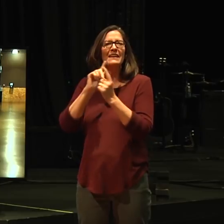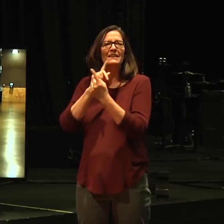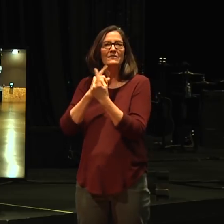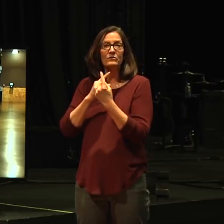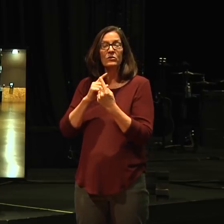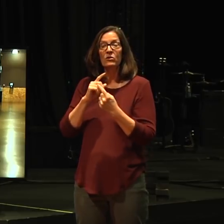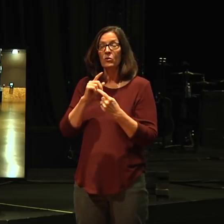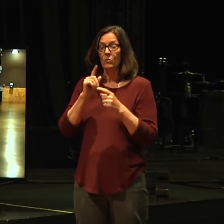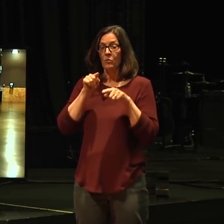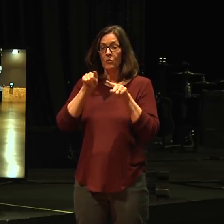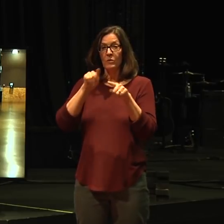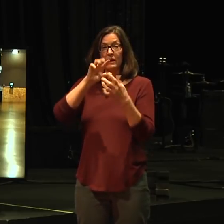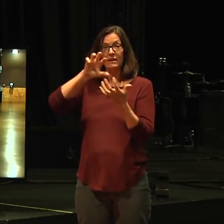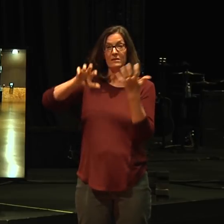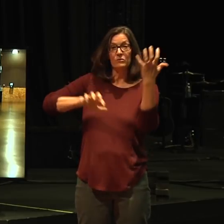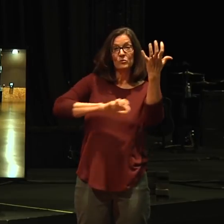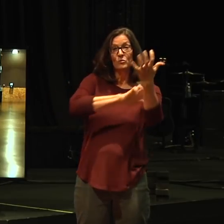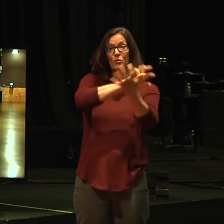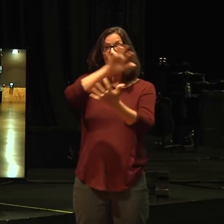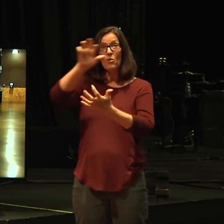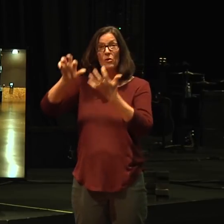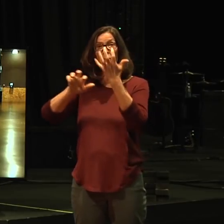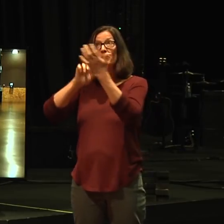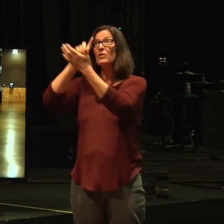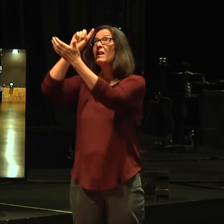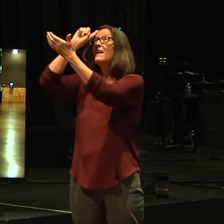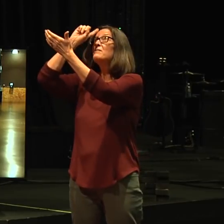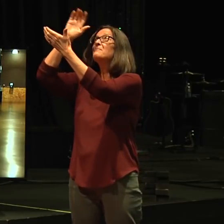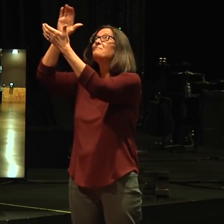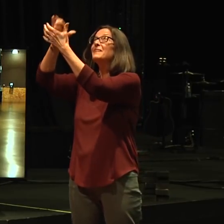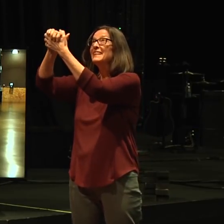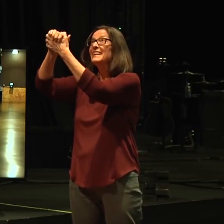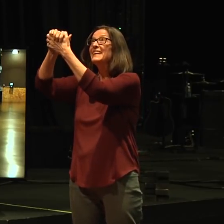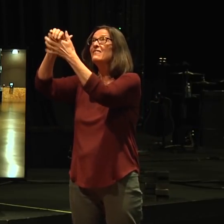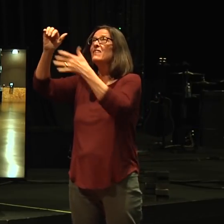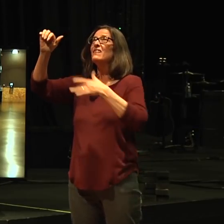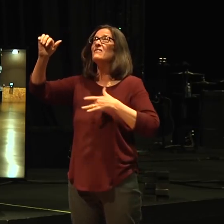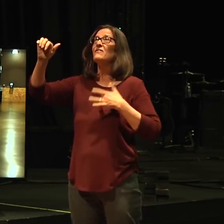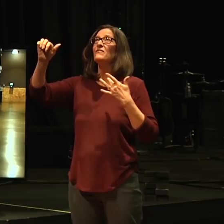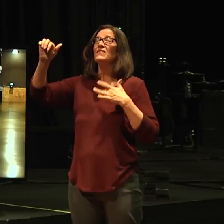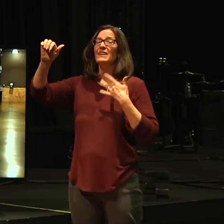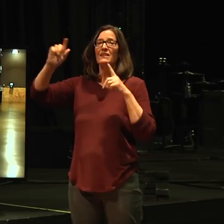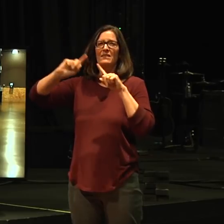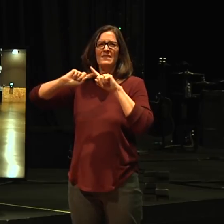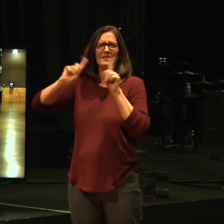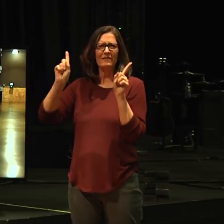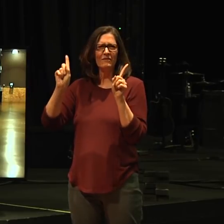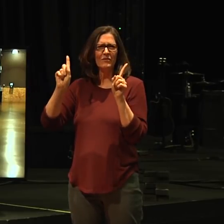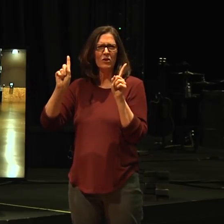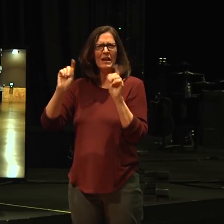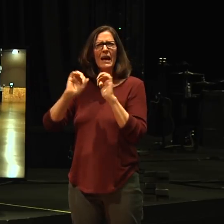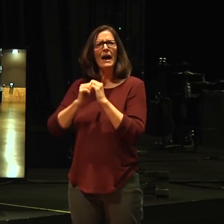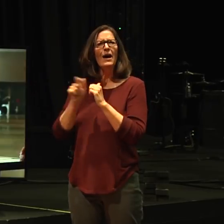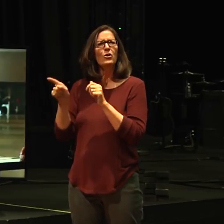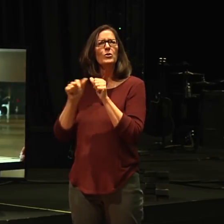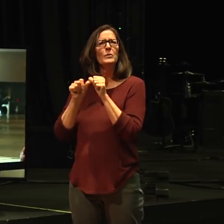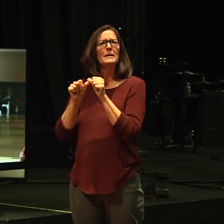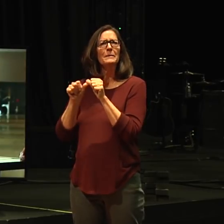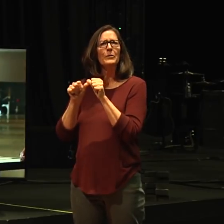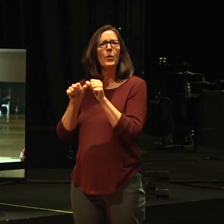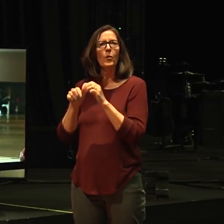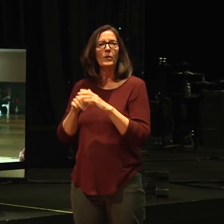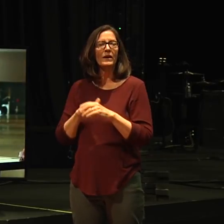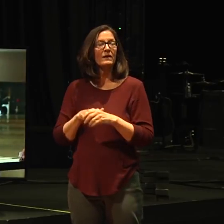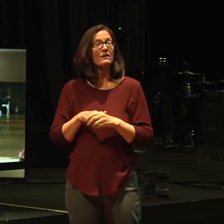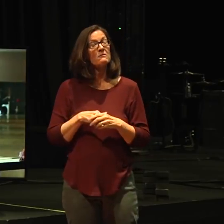system and a feeling system, and they're really hard to make them both make sense. How do you keep going?